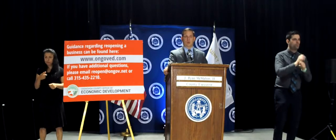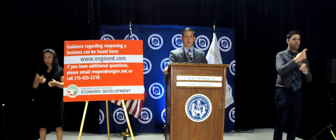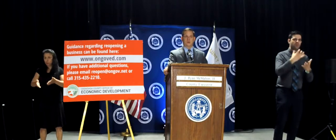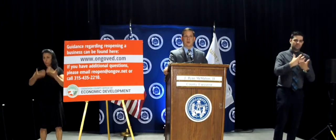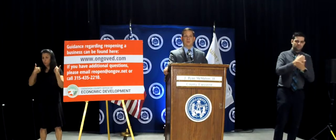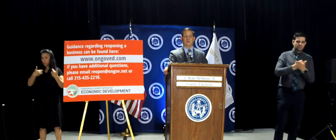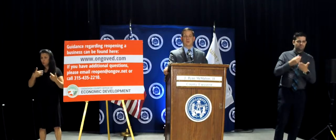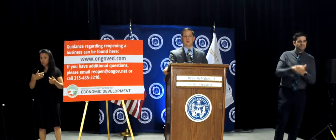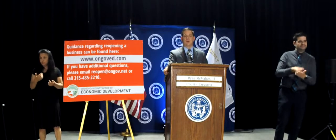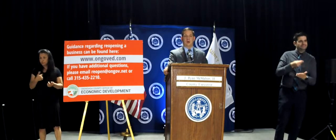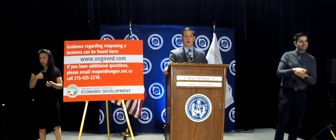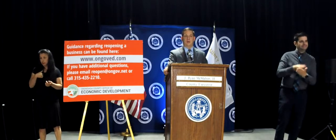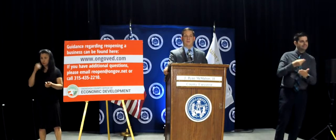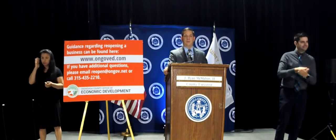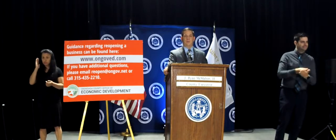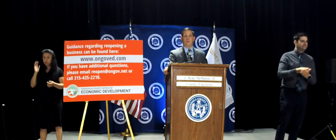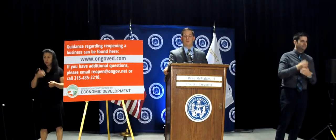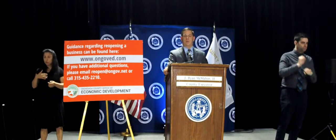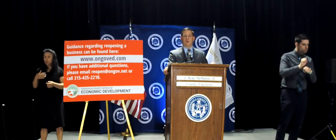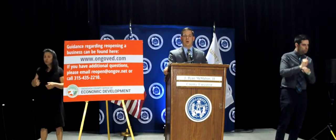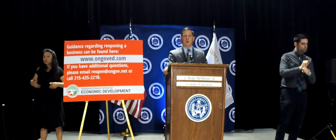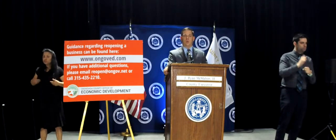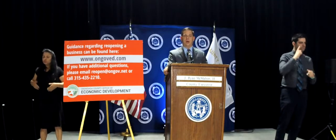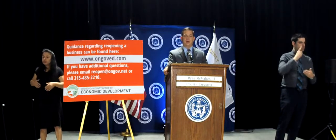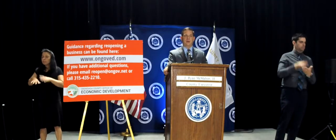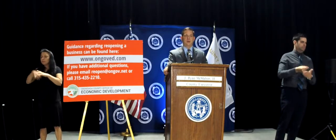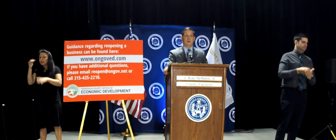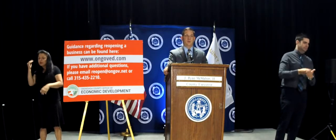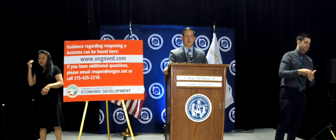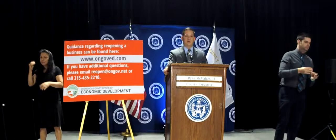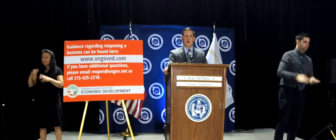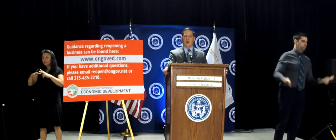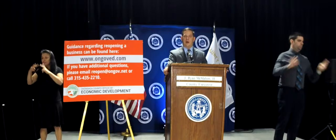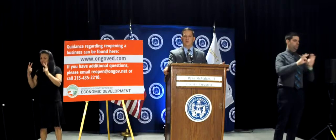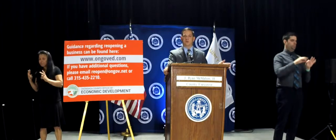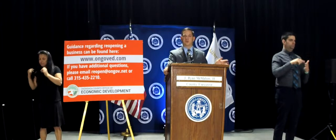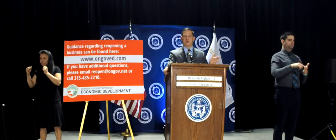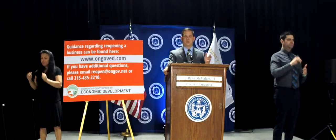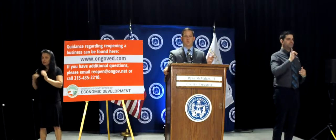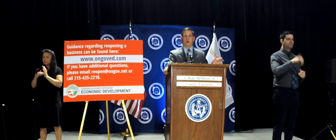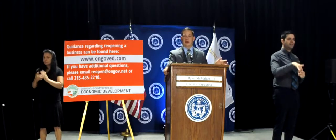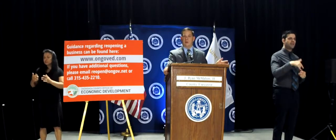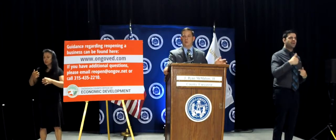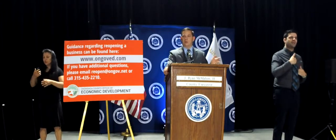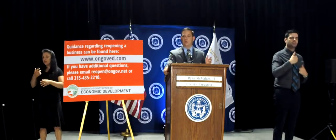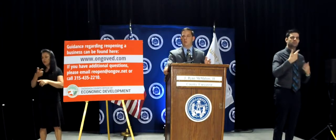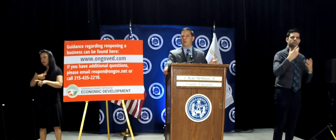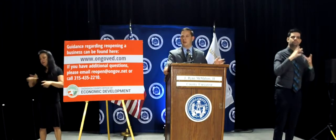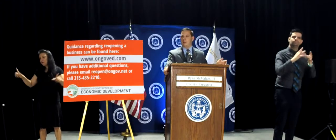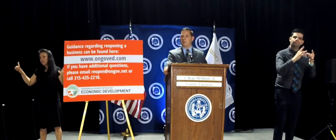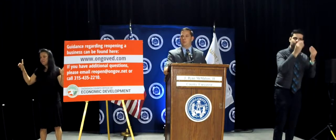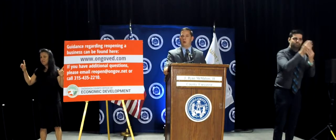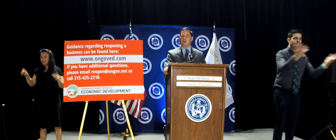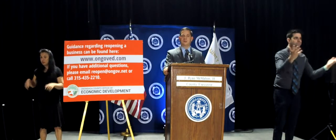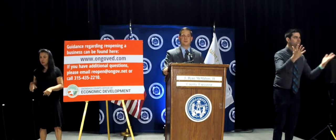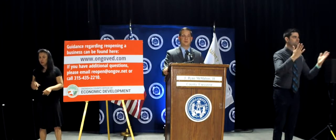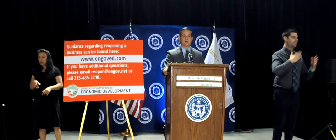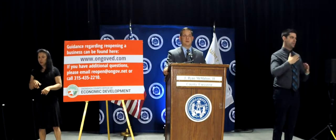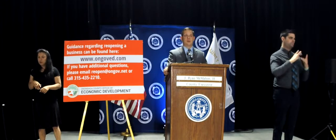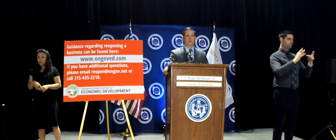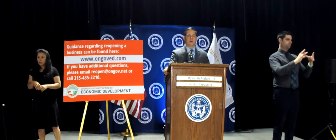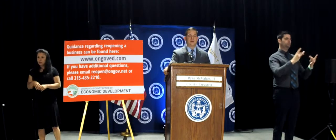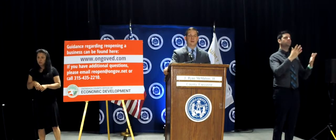Please enjoy yourself. We've come a long way. We didn't know how this was going to work out when this happened in